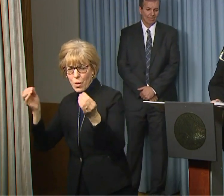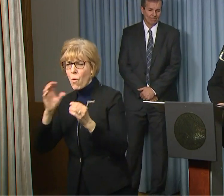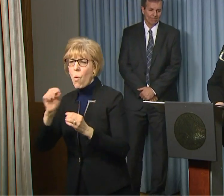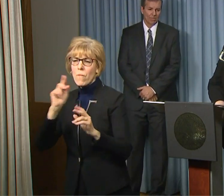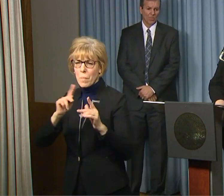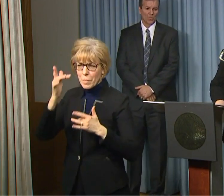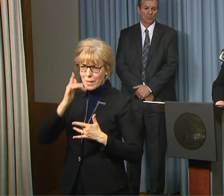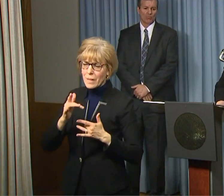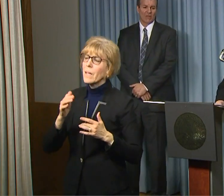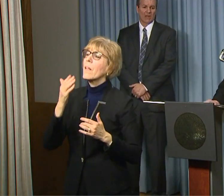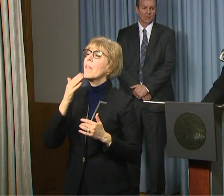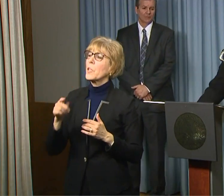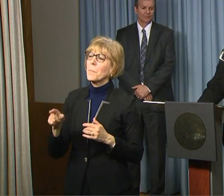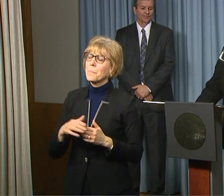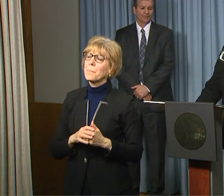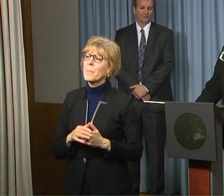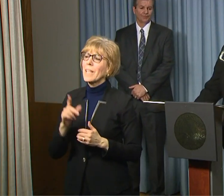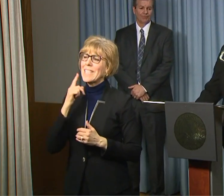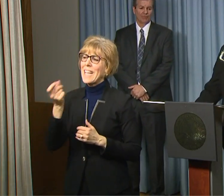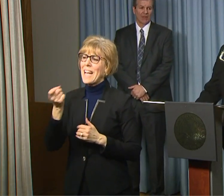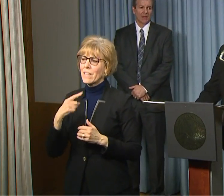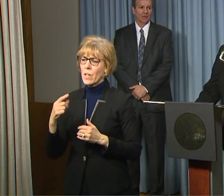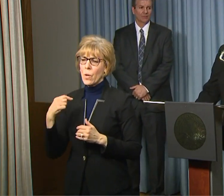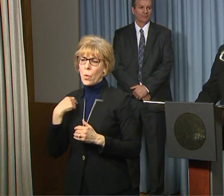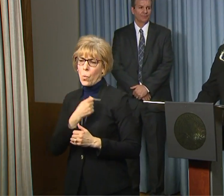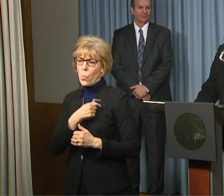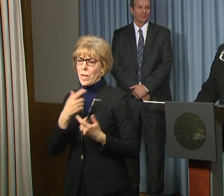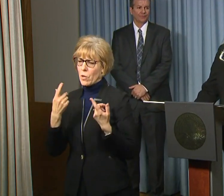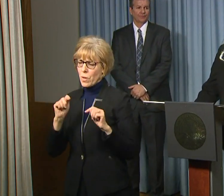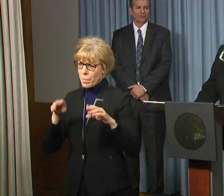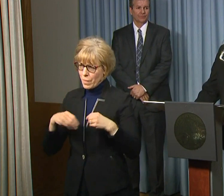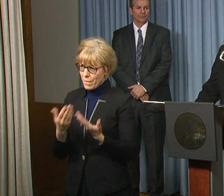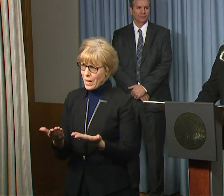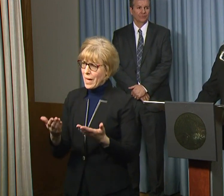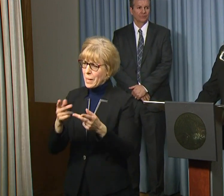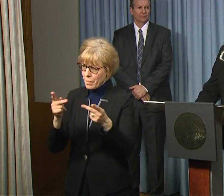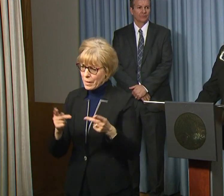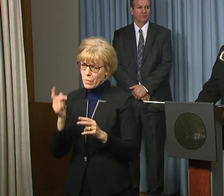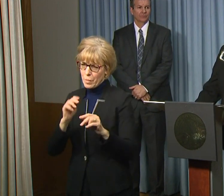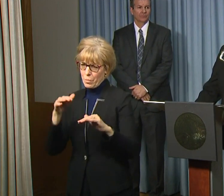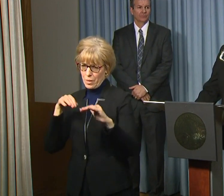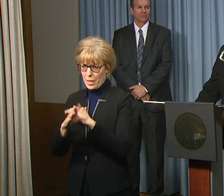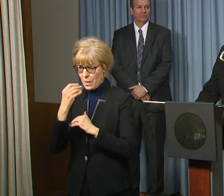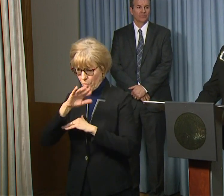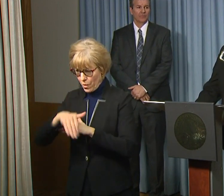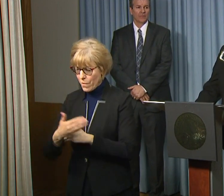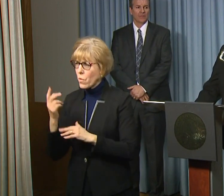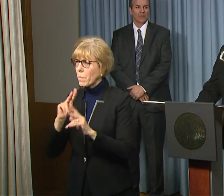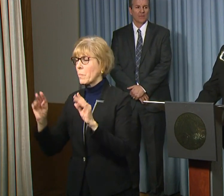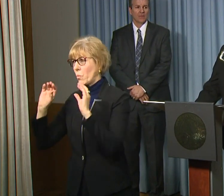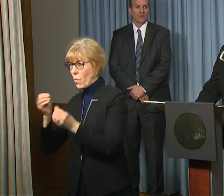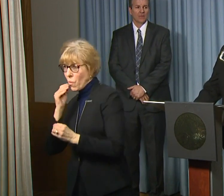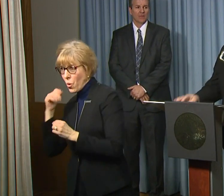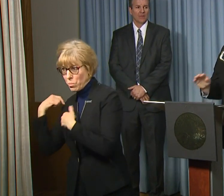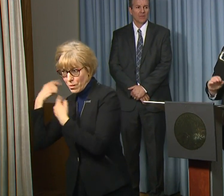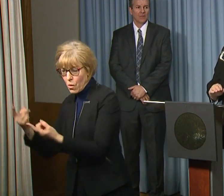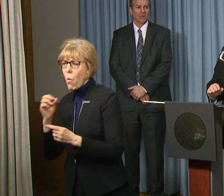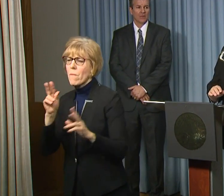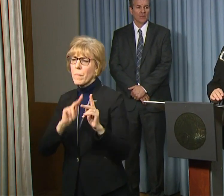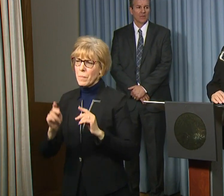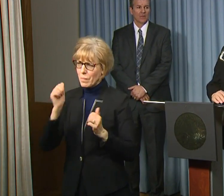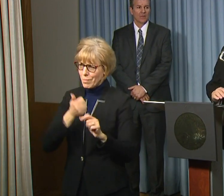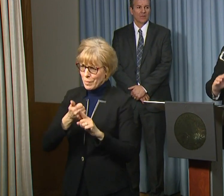Thanks for the question. The question was, who are we trying to house? Is it unhoused persons or is it symptomatic? At our